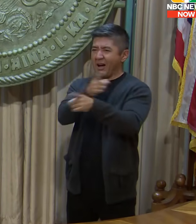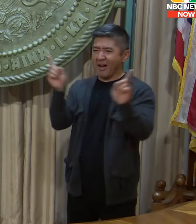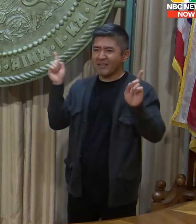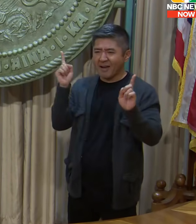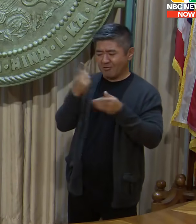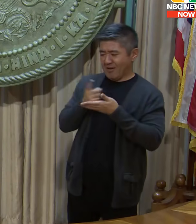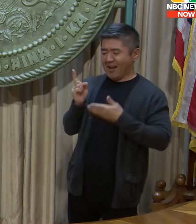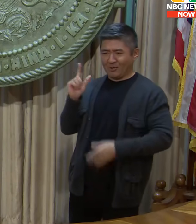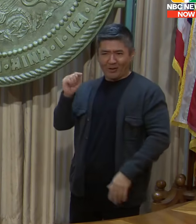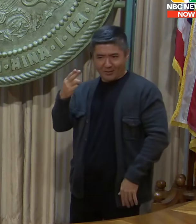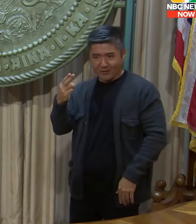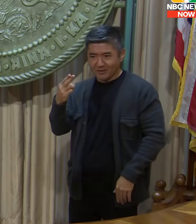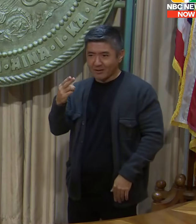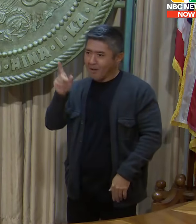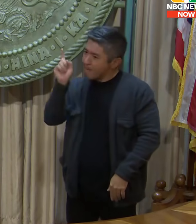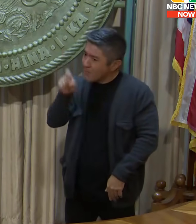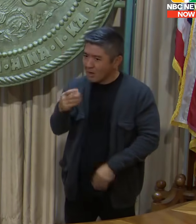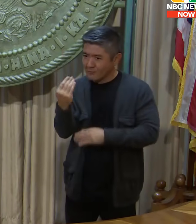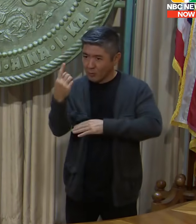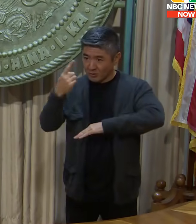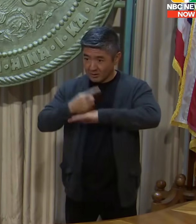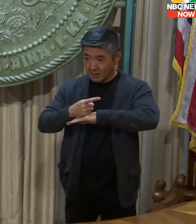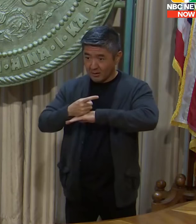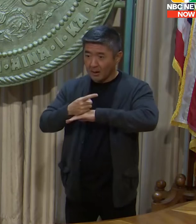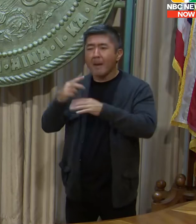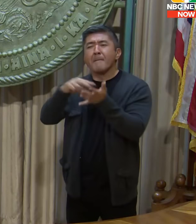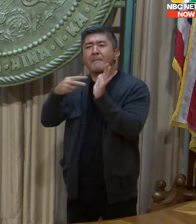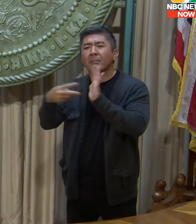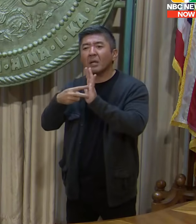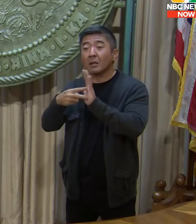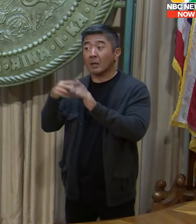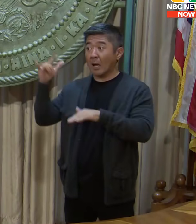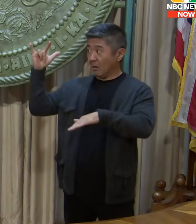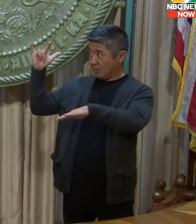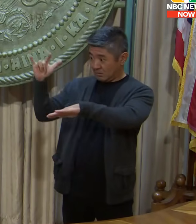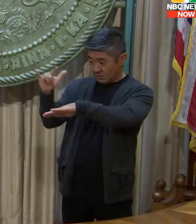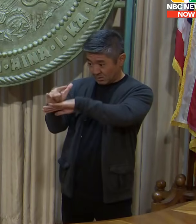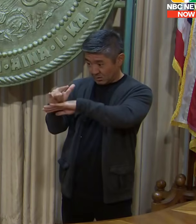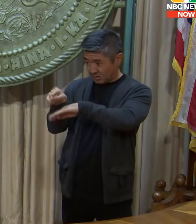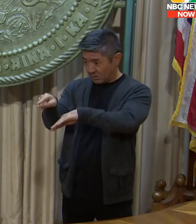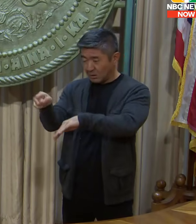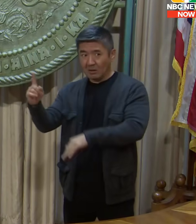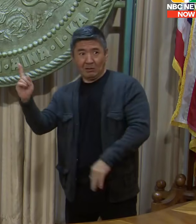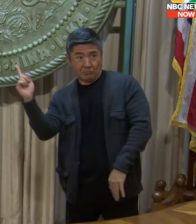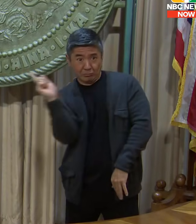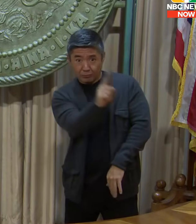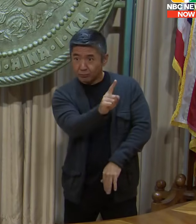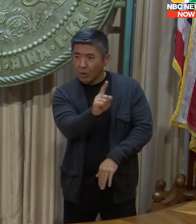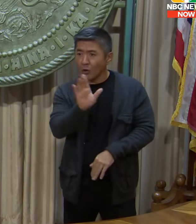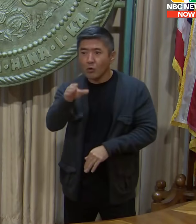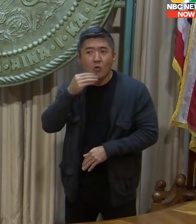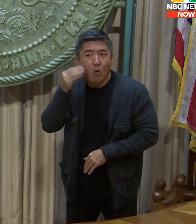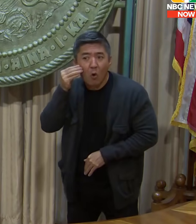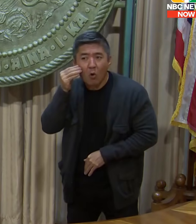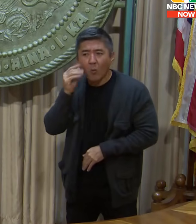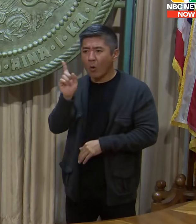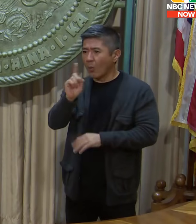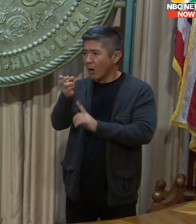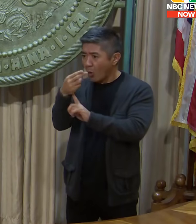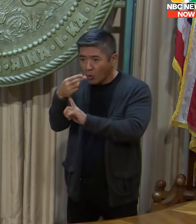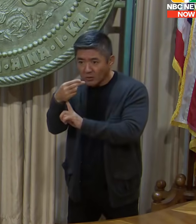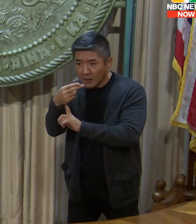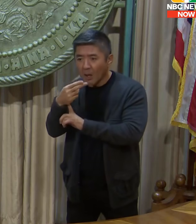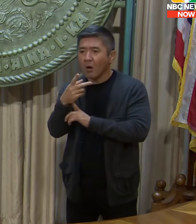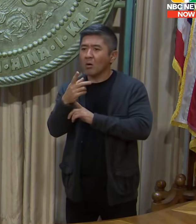those people are required to go straight from the airport to their home or place of lodging. They are not able to stop off at the